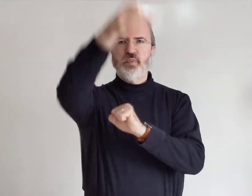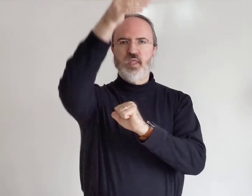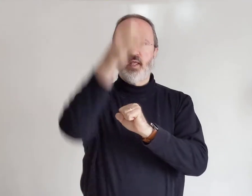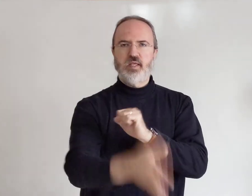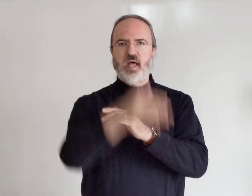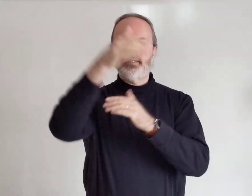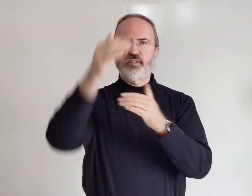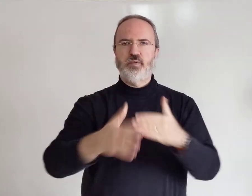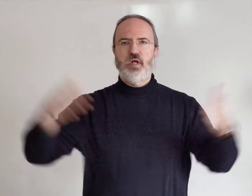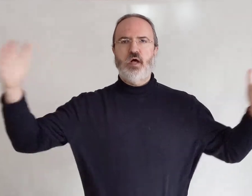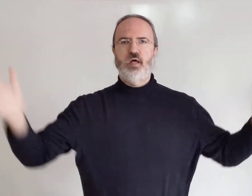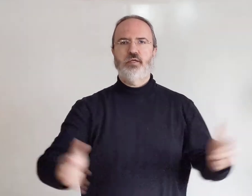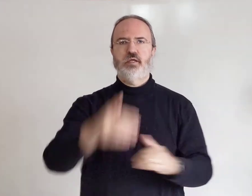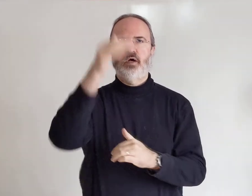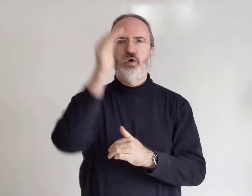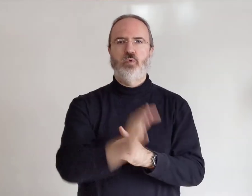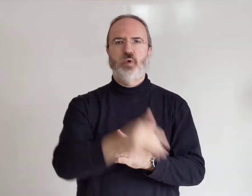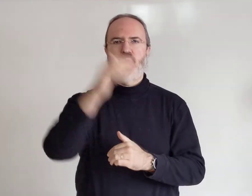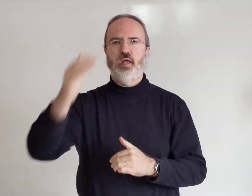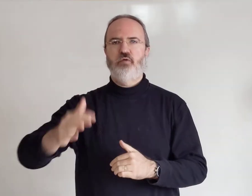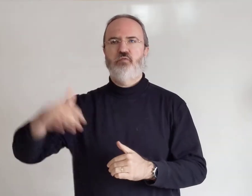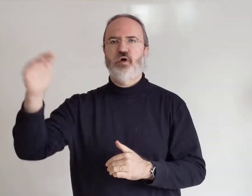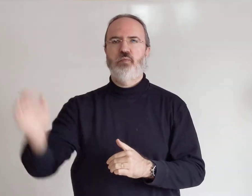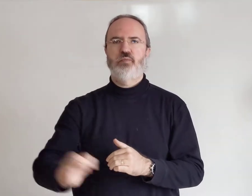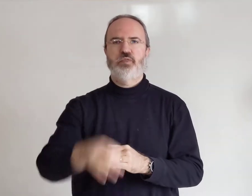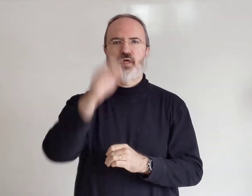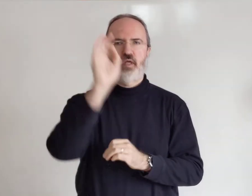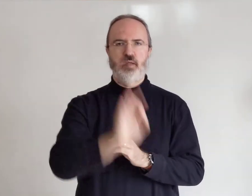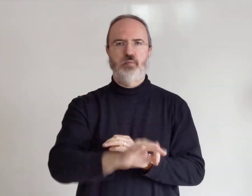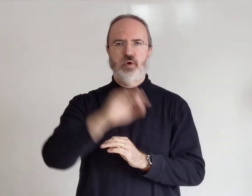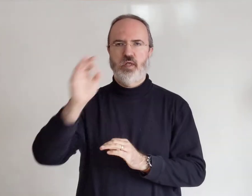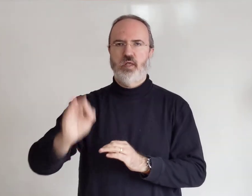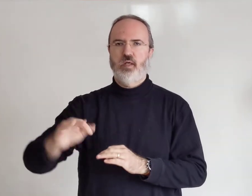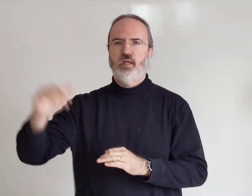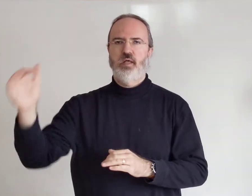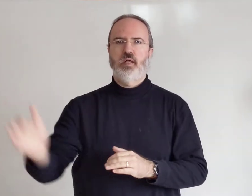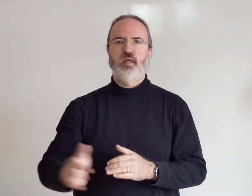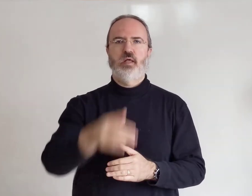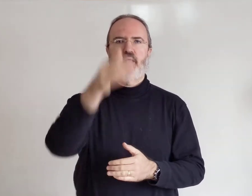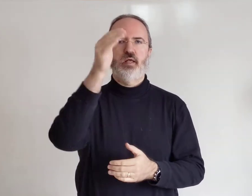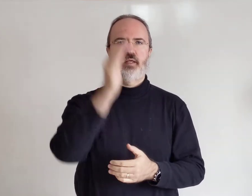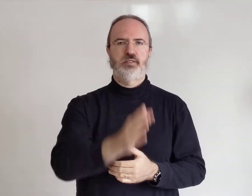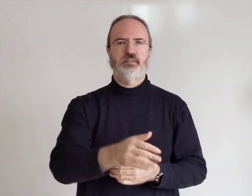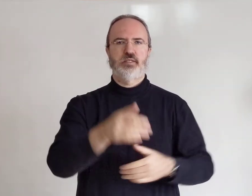Cast me not away from thy presence,